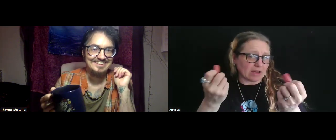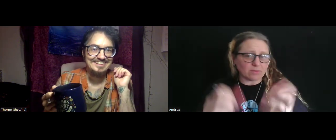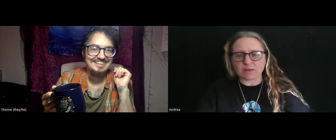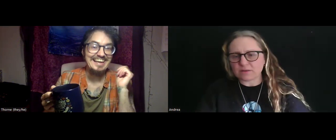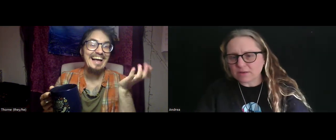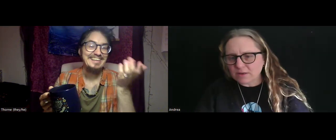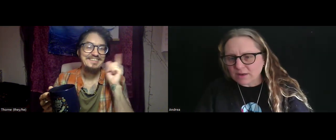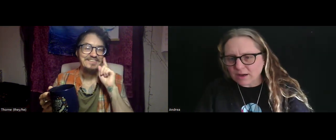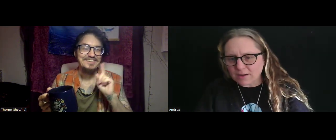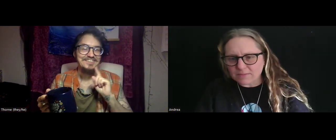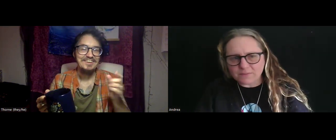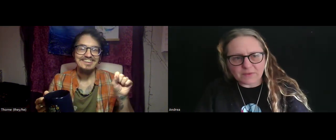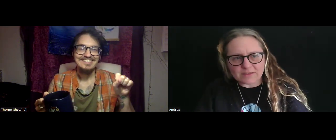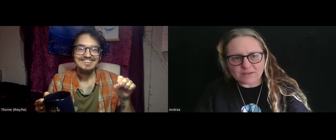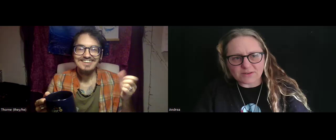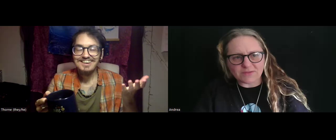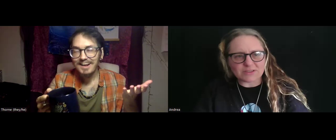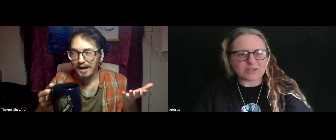but it's true for sure.